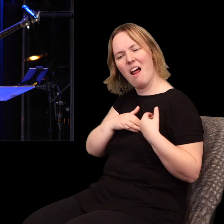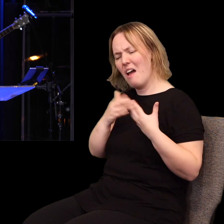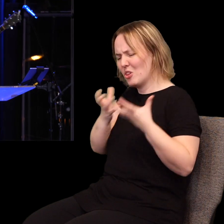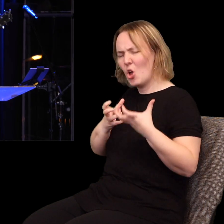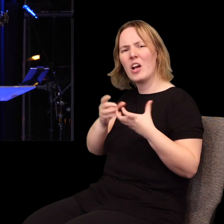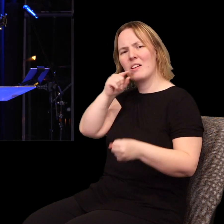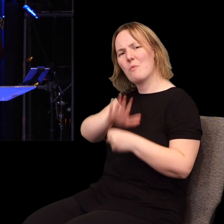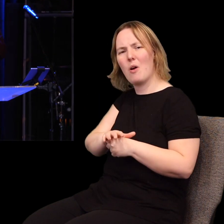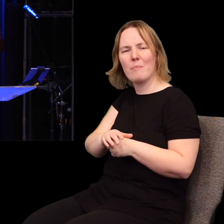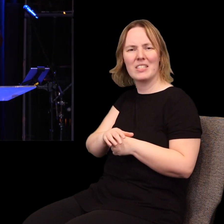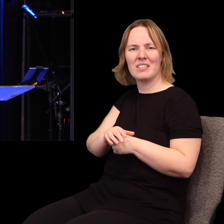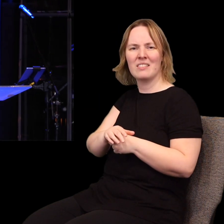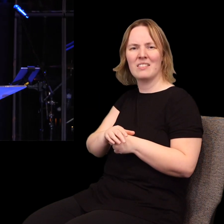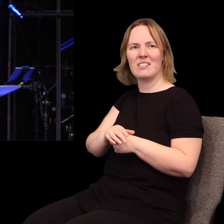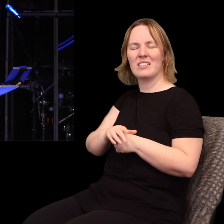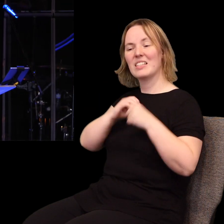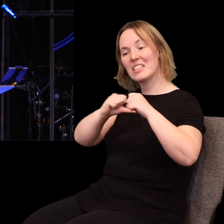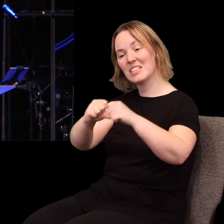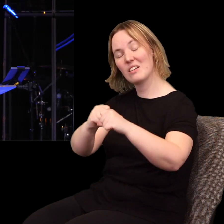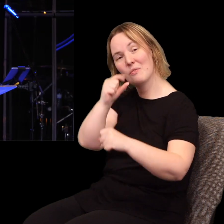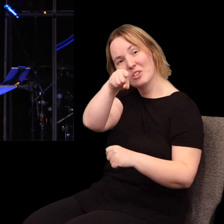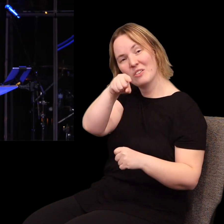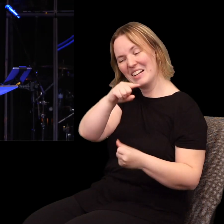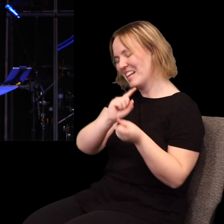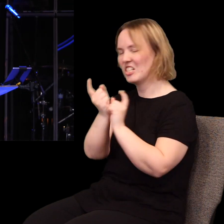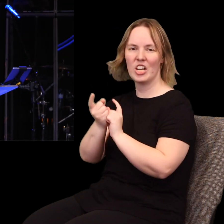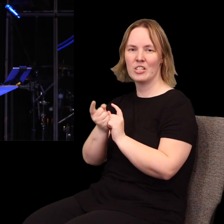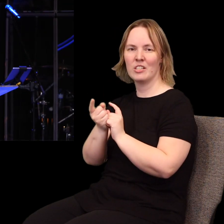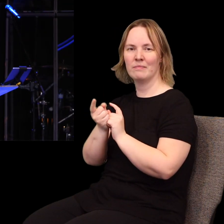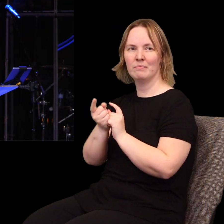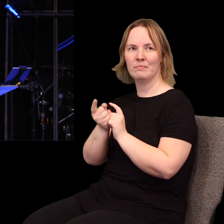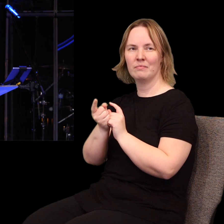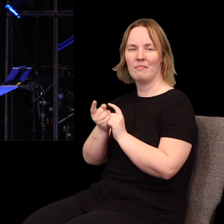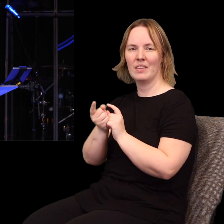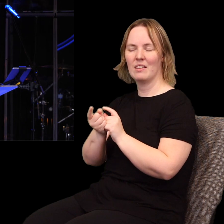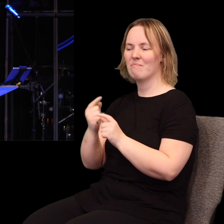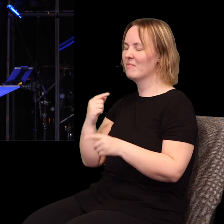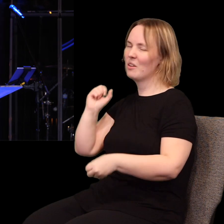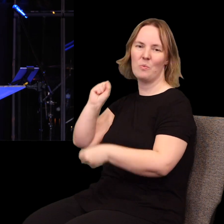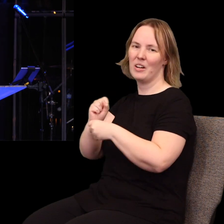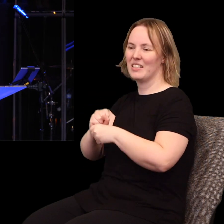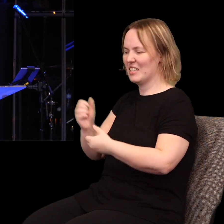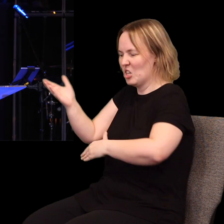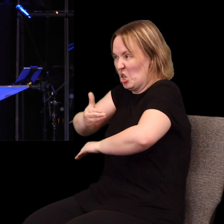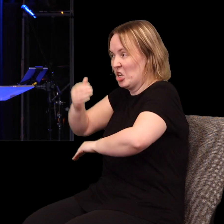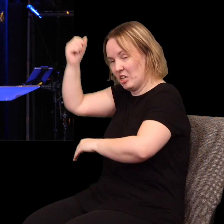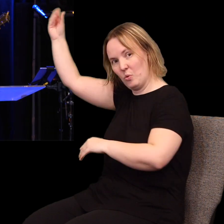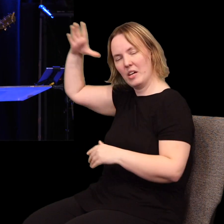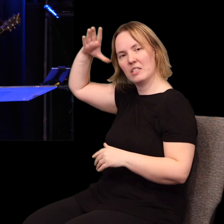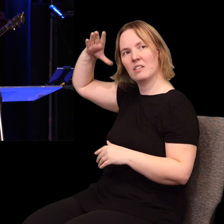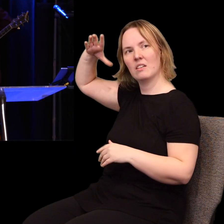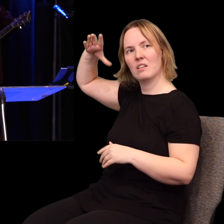heart, every longing, every promise that he says, it is still for you, it hasn't changed. But our work is not in earning